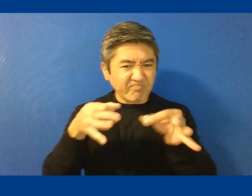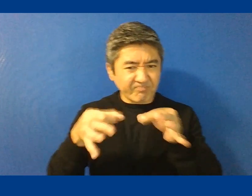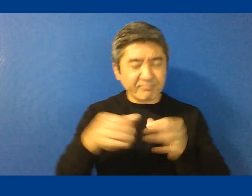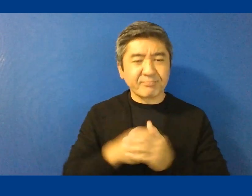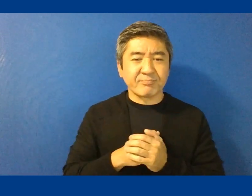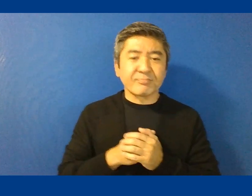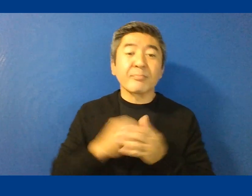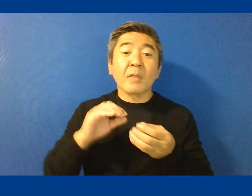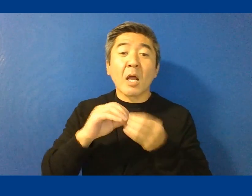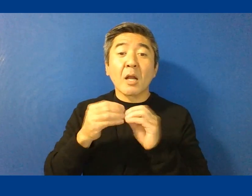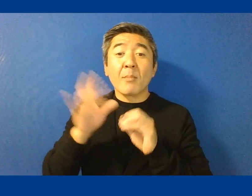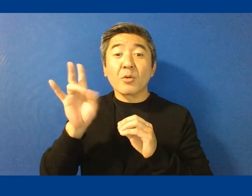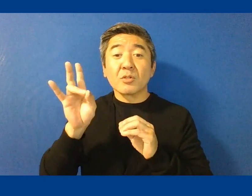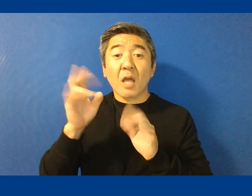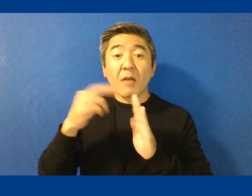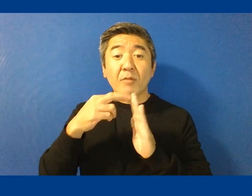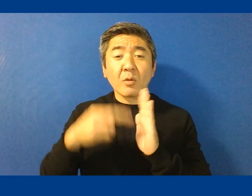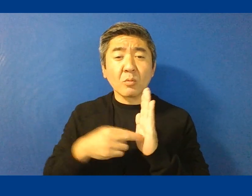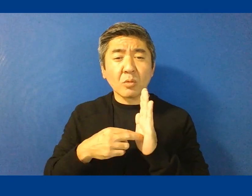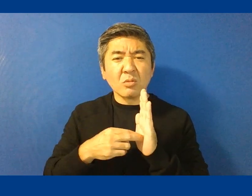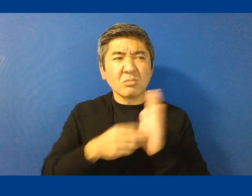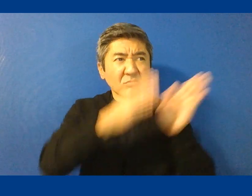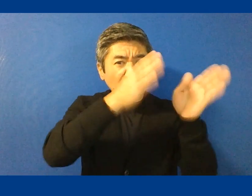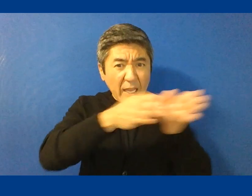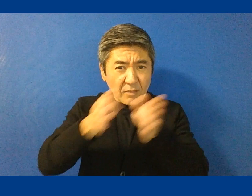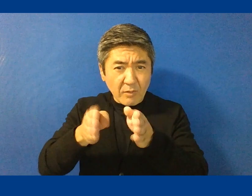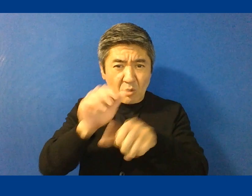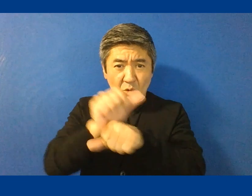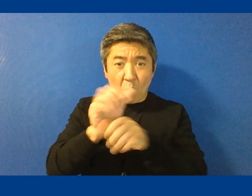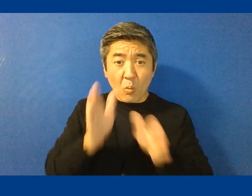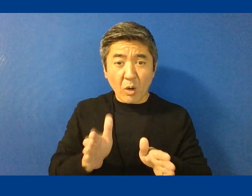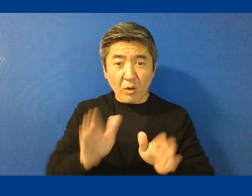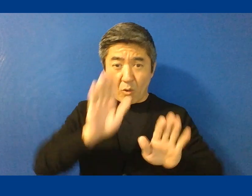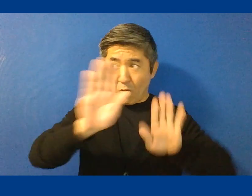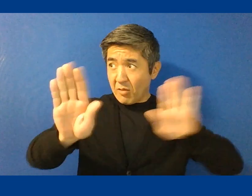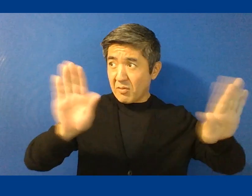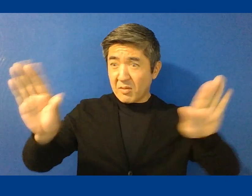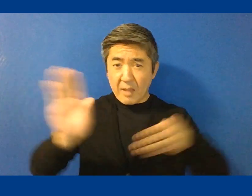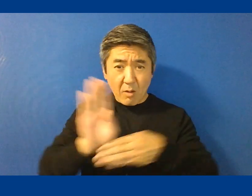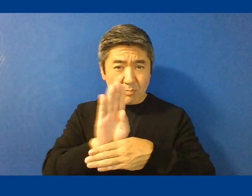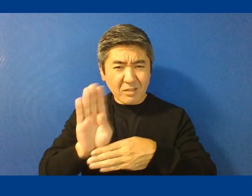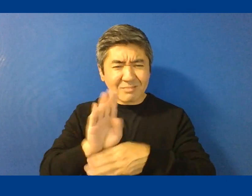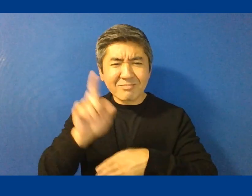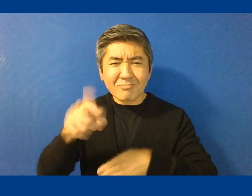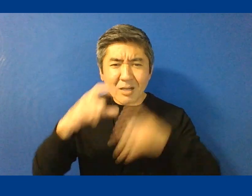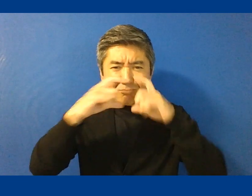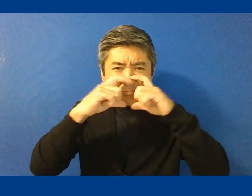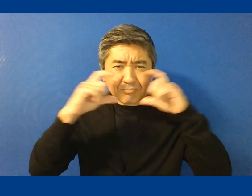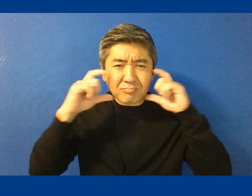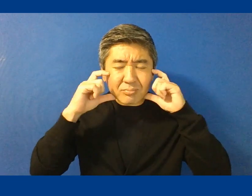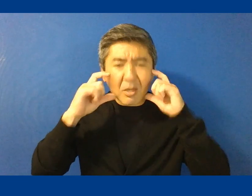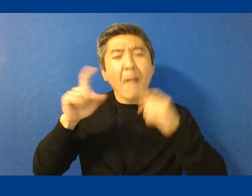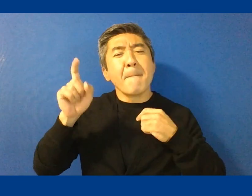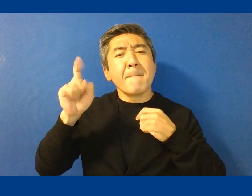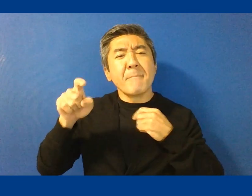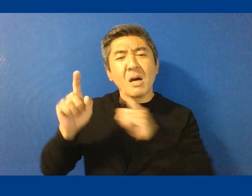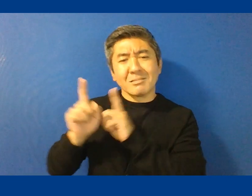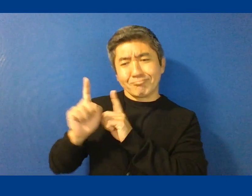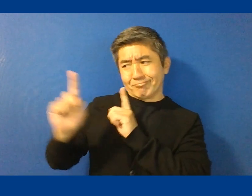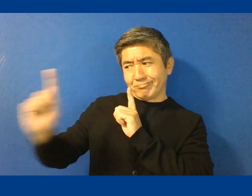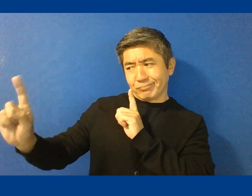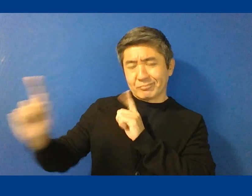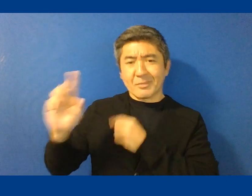Rule 7 requires individuals and workers at businesses to wear face coverings and maintain at least 6 feet